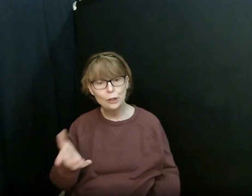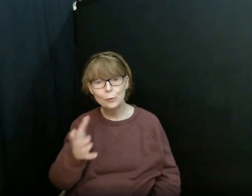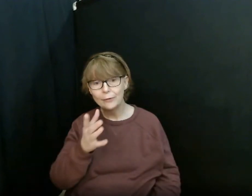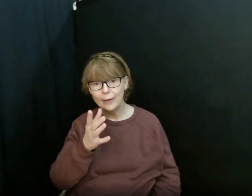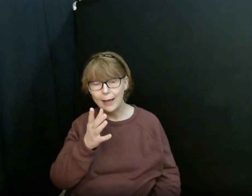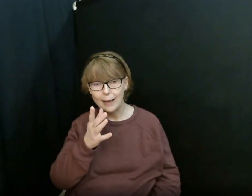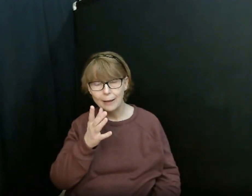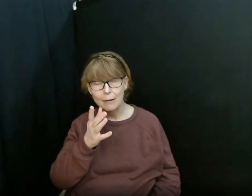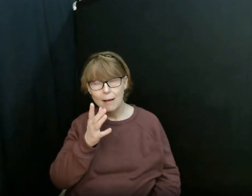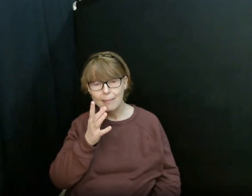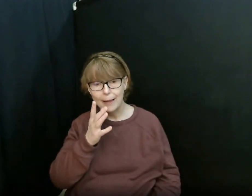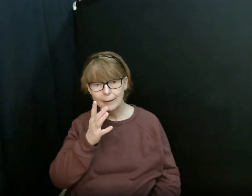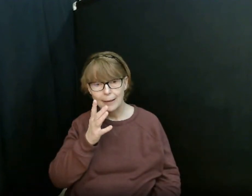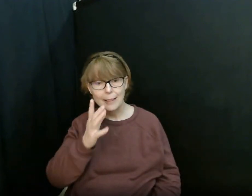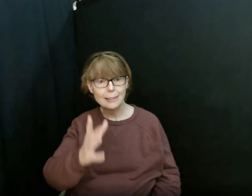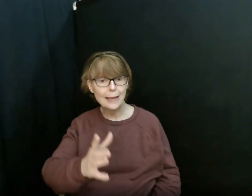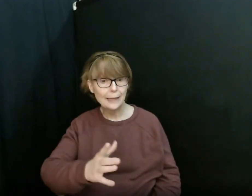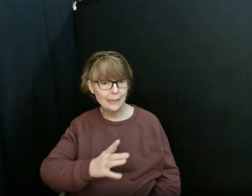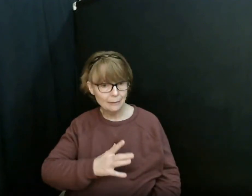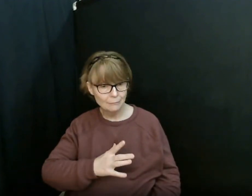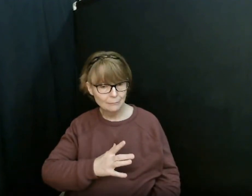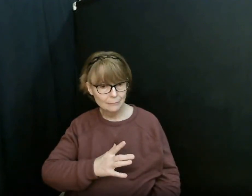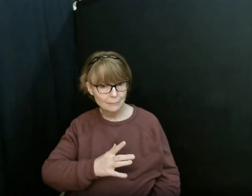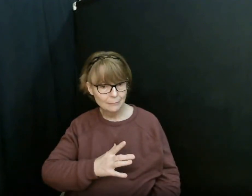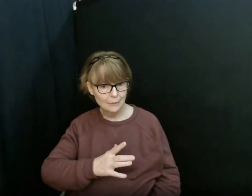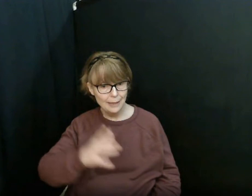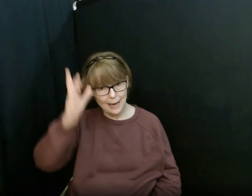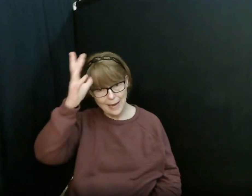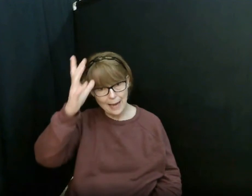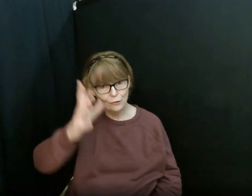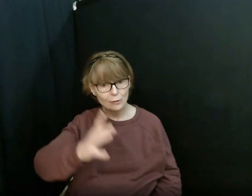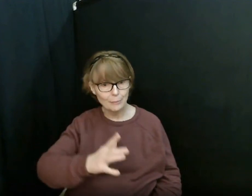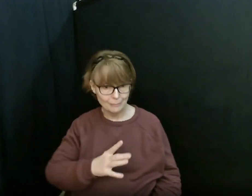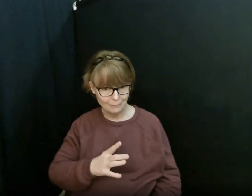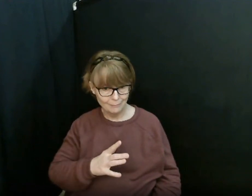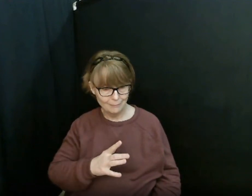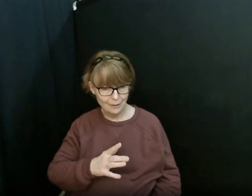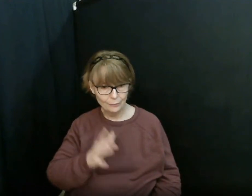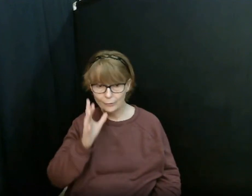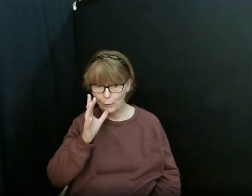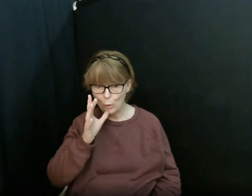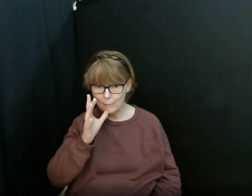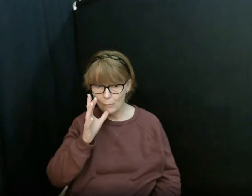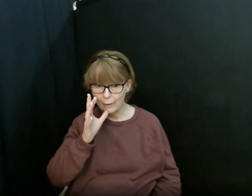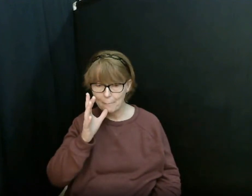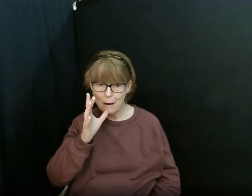would say like lady and gentleman. So it's like one, like a